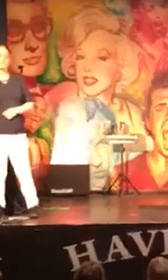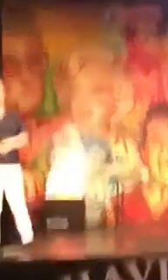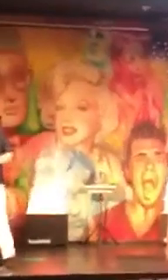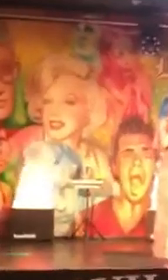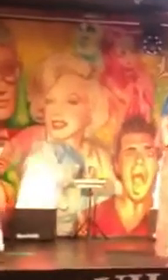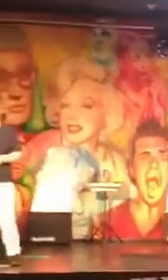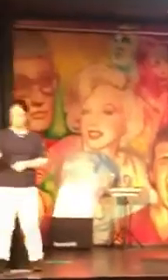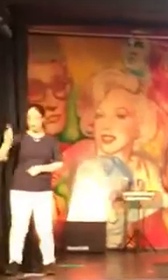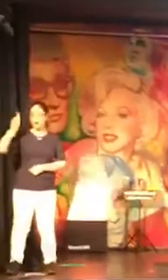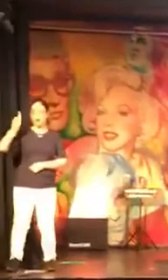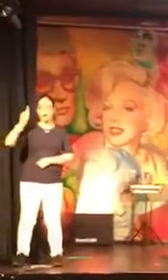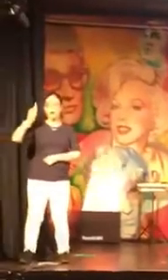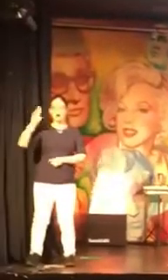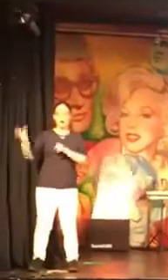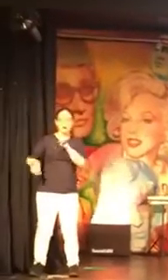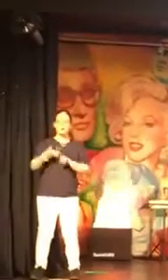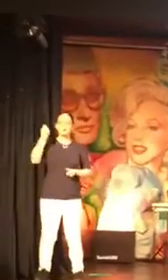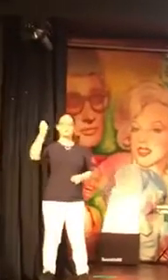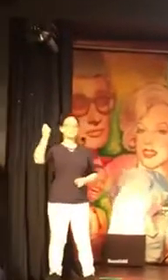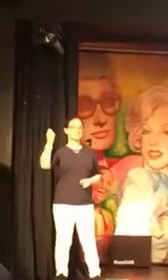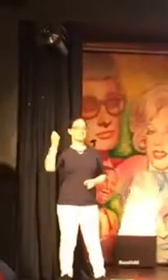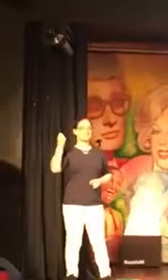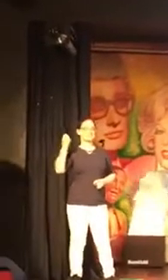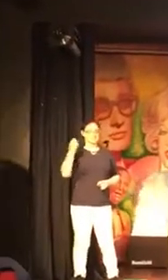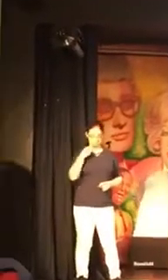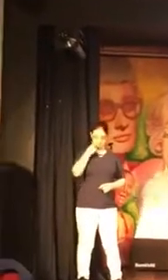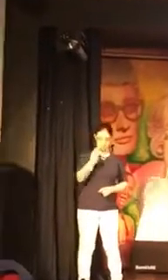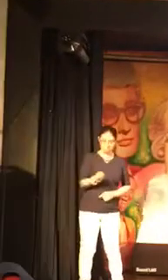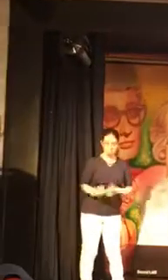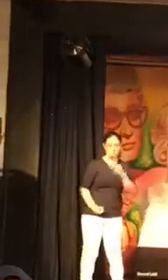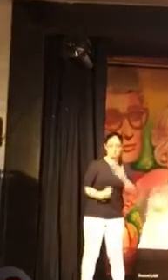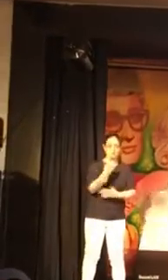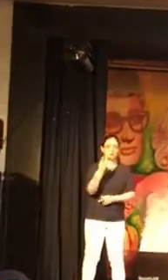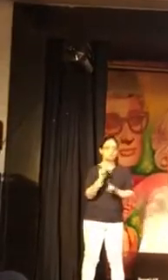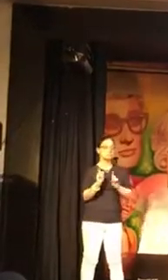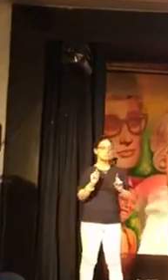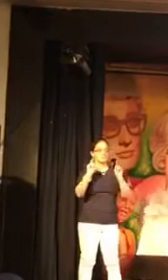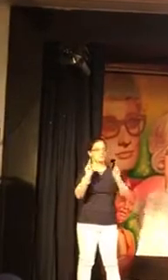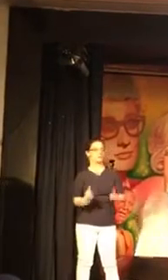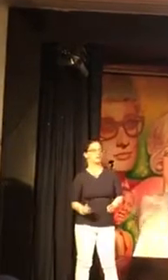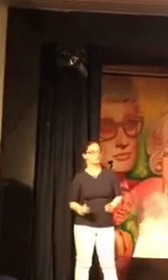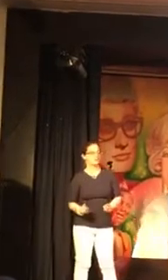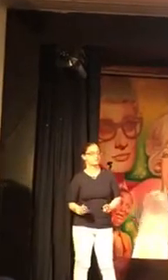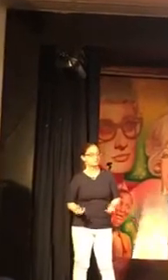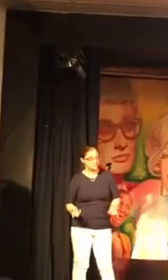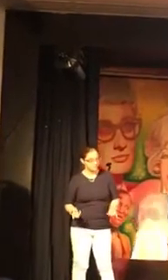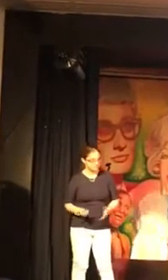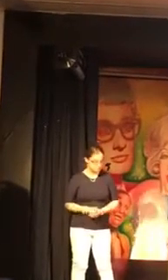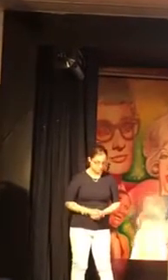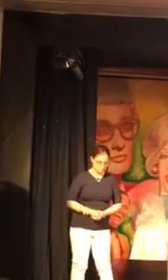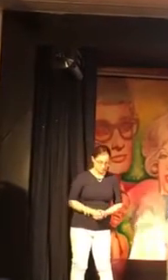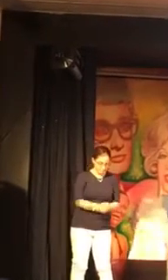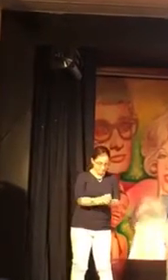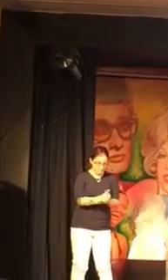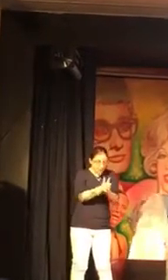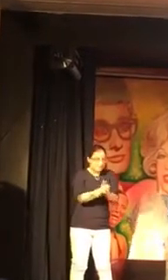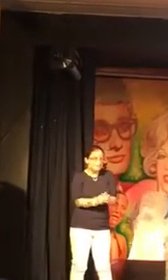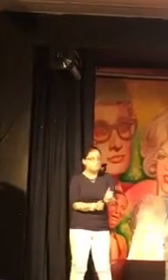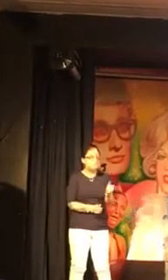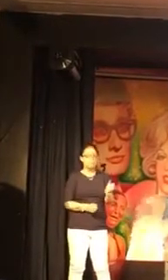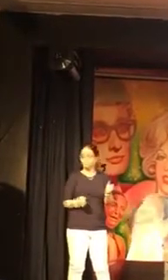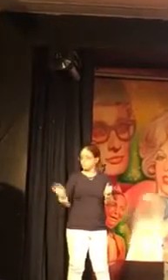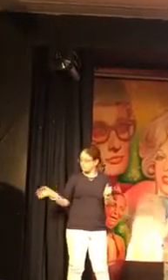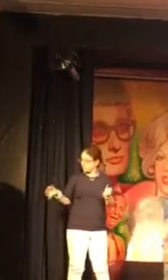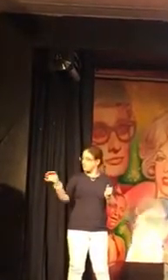He won the lottery, so that next day it's a